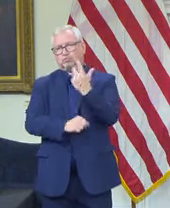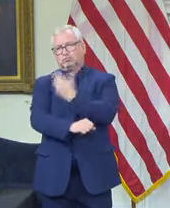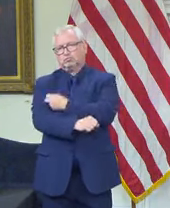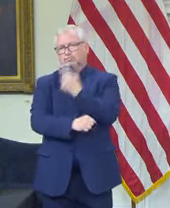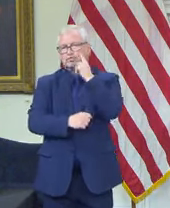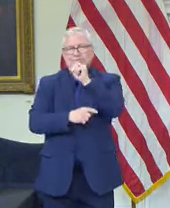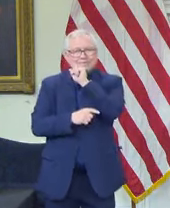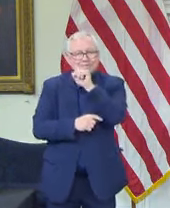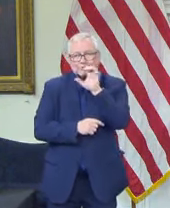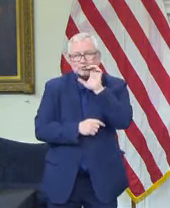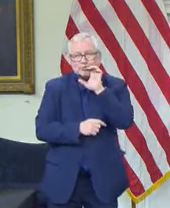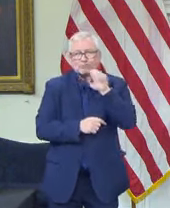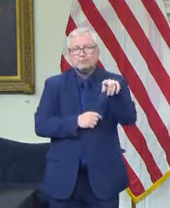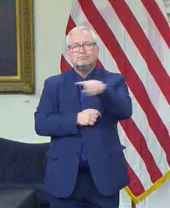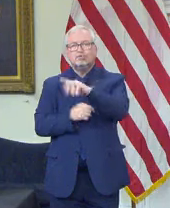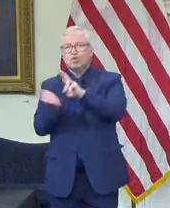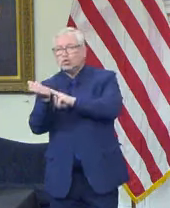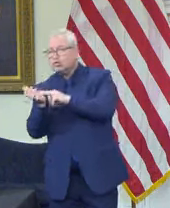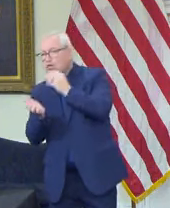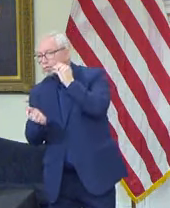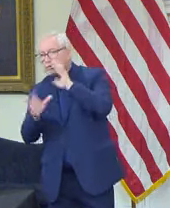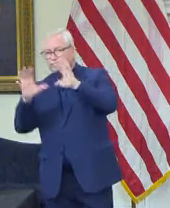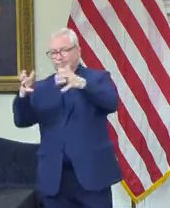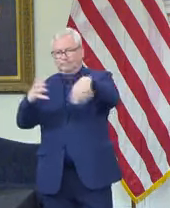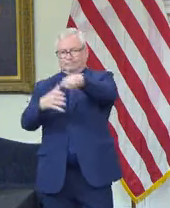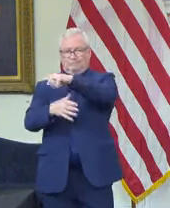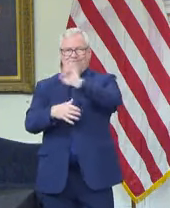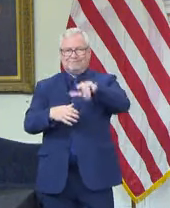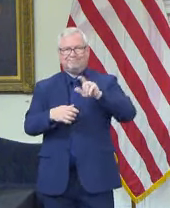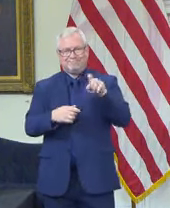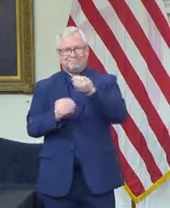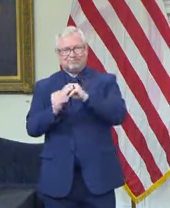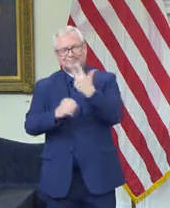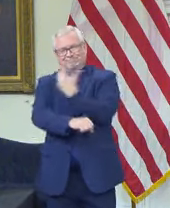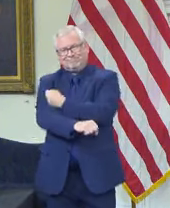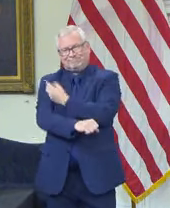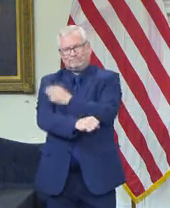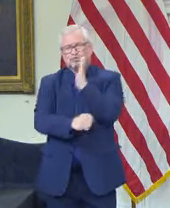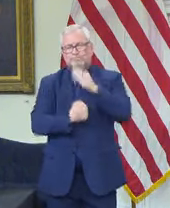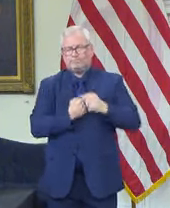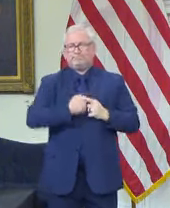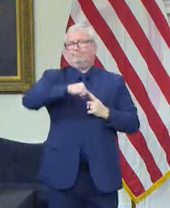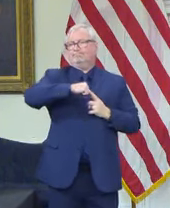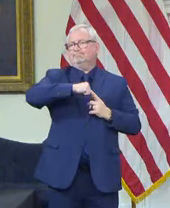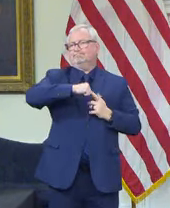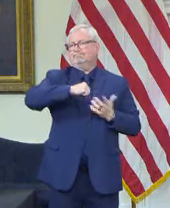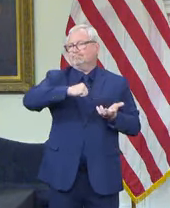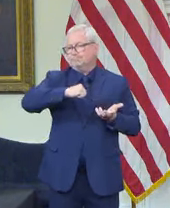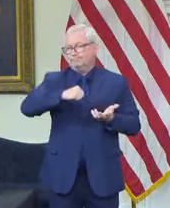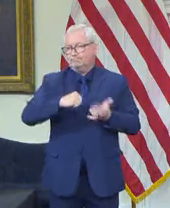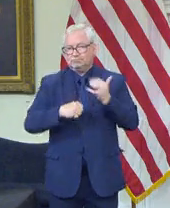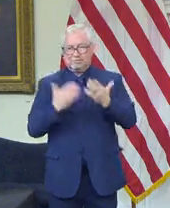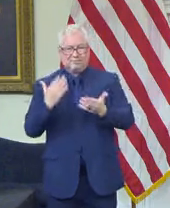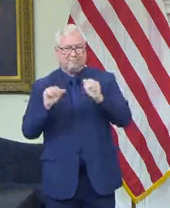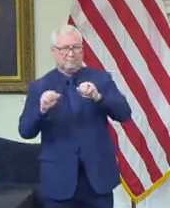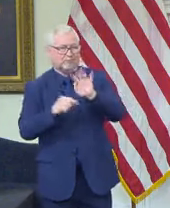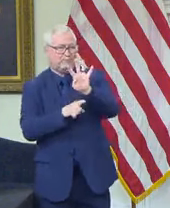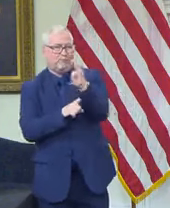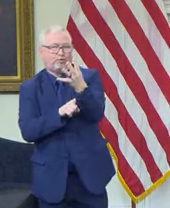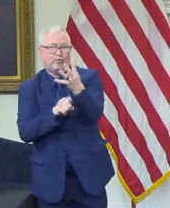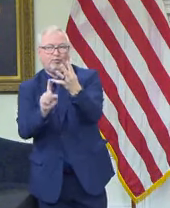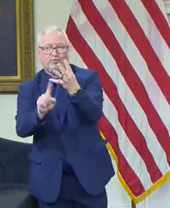settings. With all of the delays and the confusing and conflicting federal guidance surrounding booster